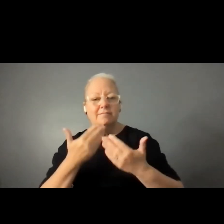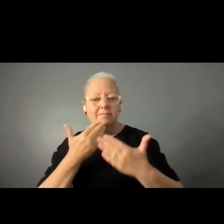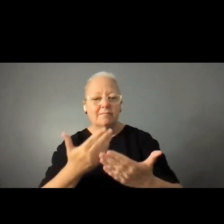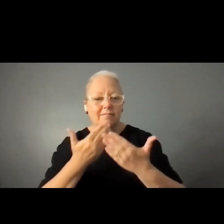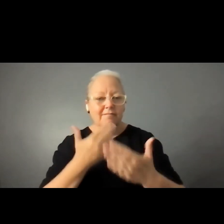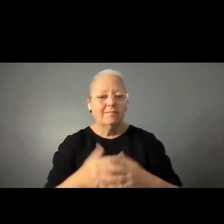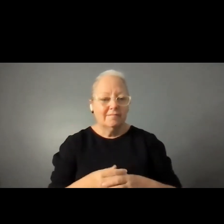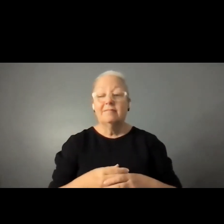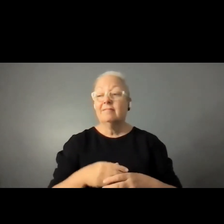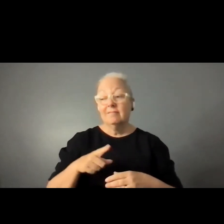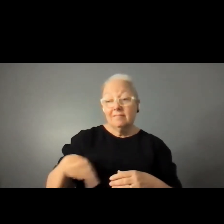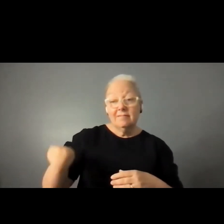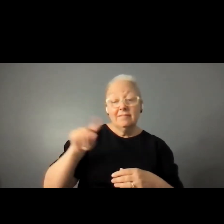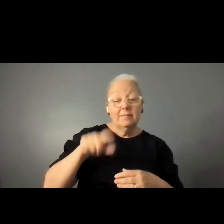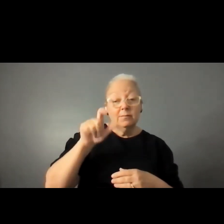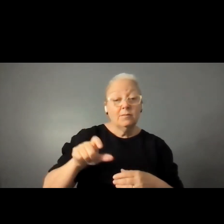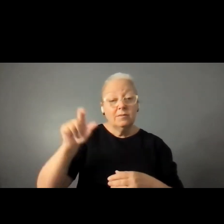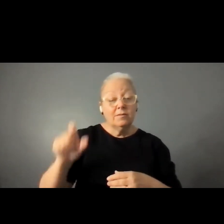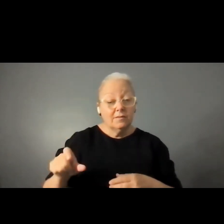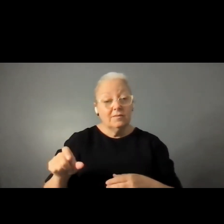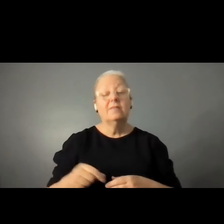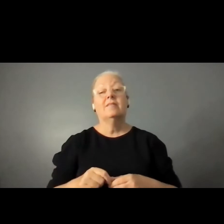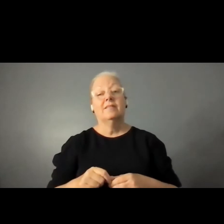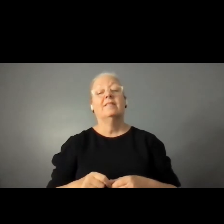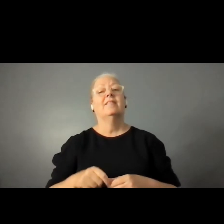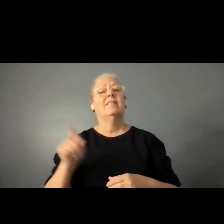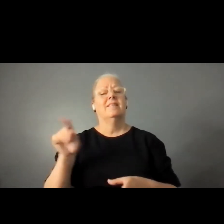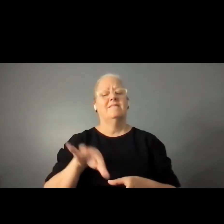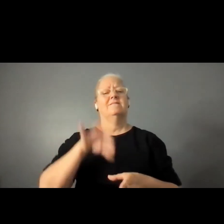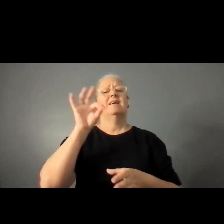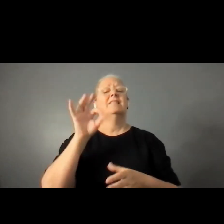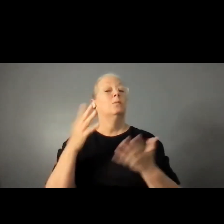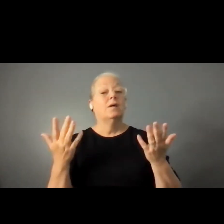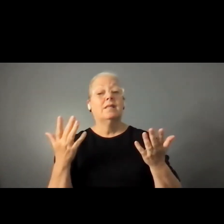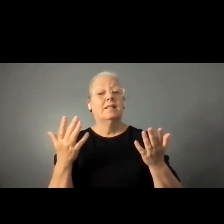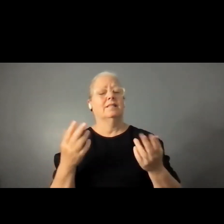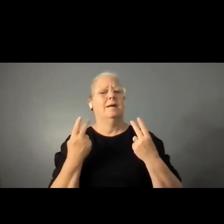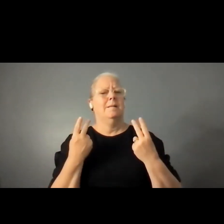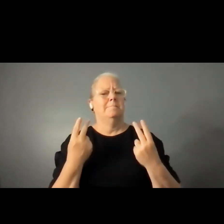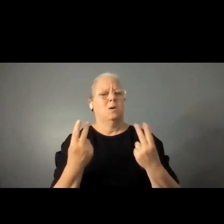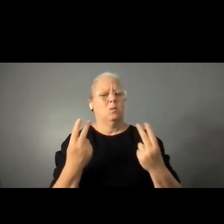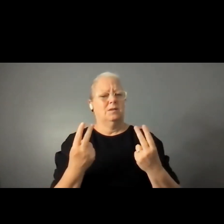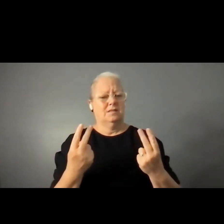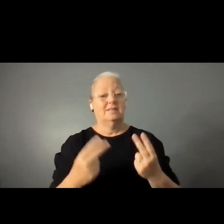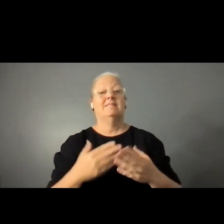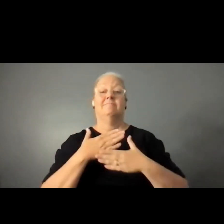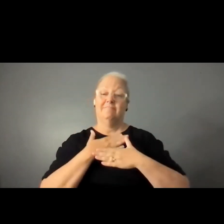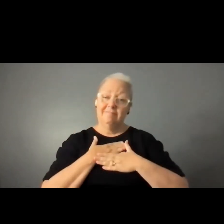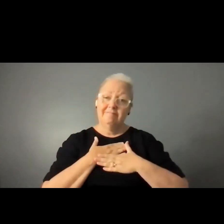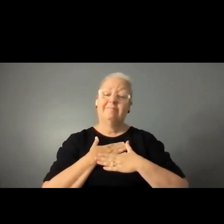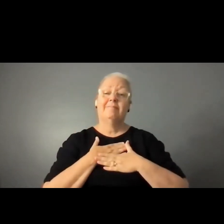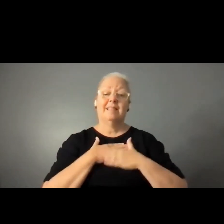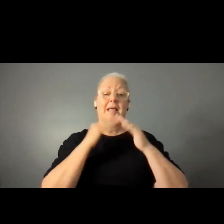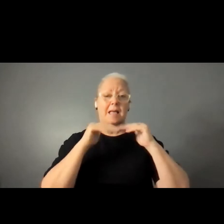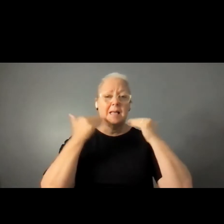who actually tell the most important things specifically, and I'm really pleased that I'm the part